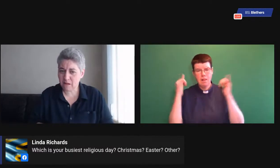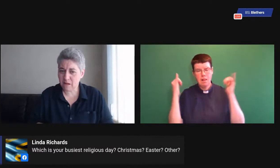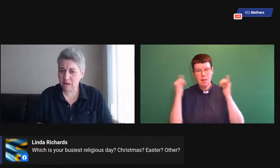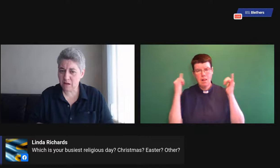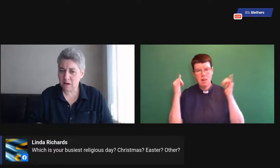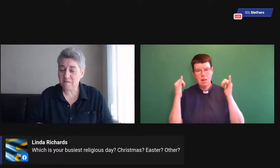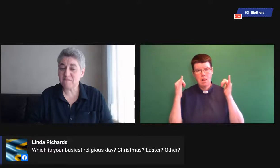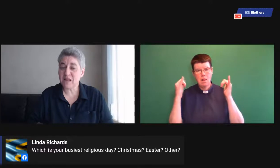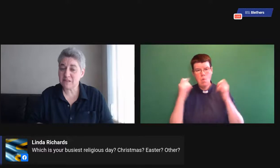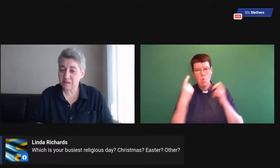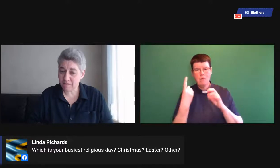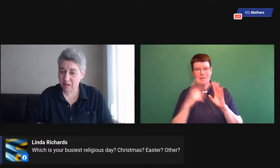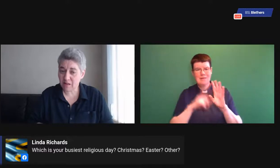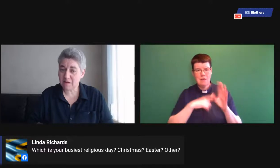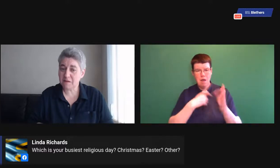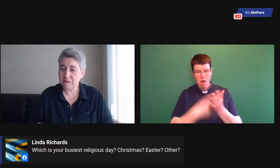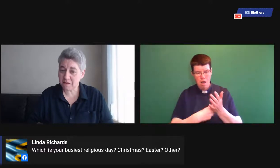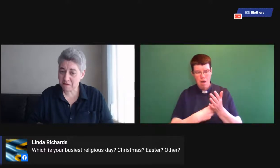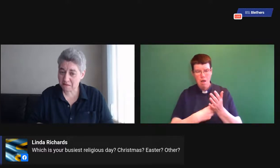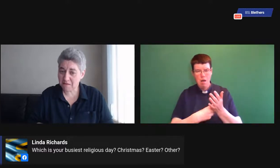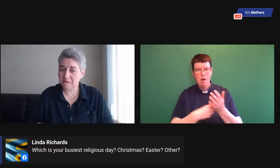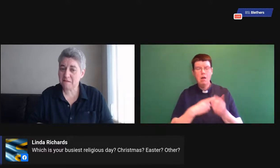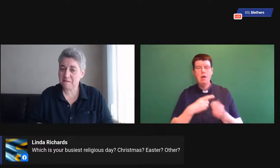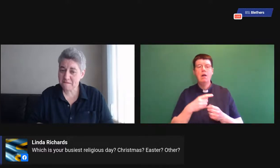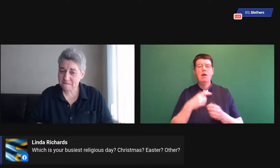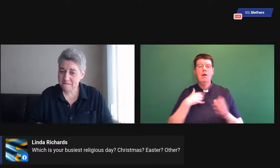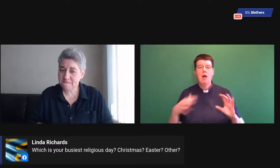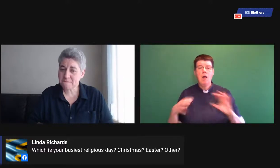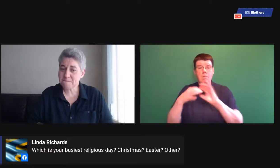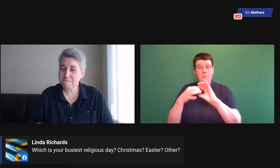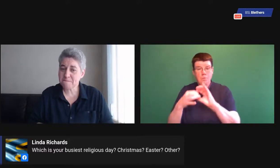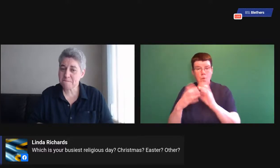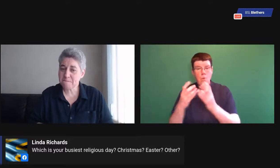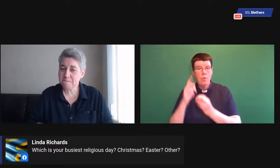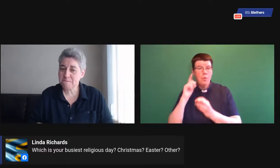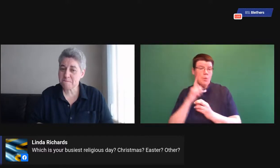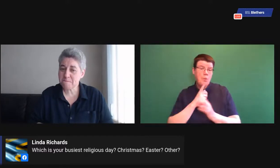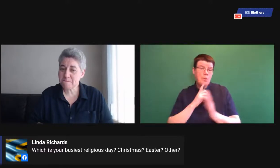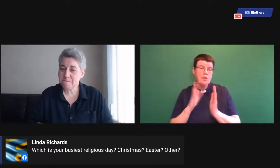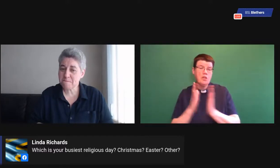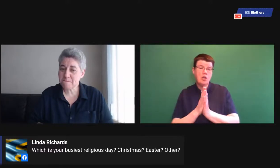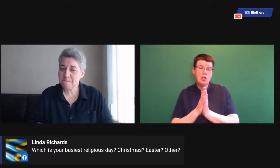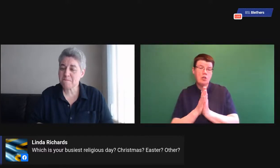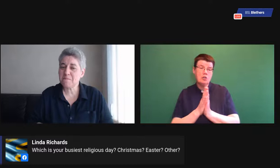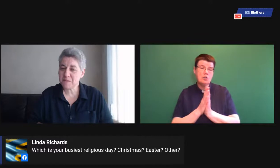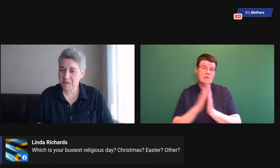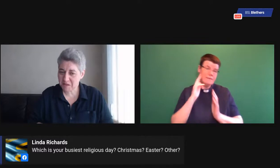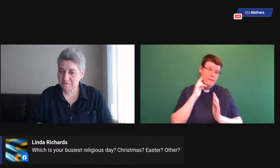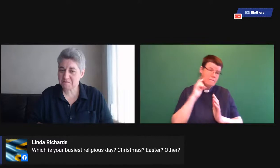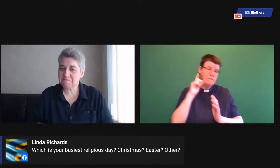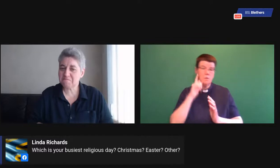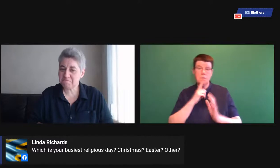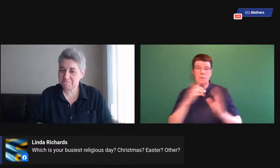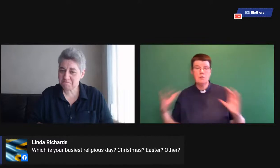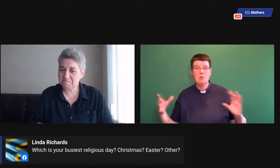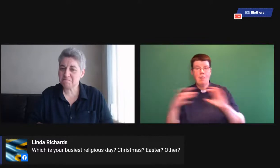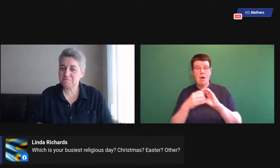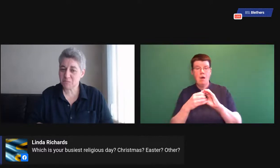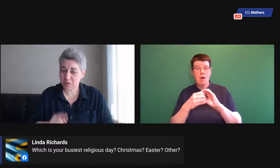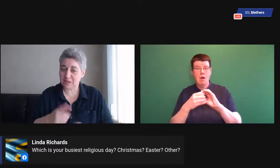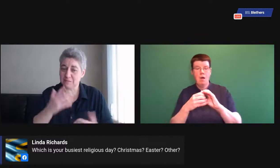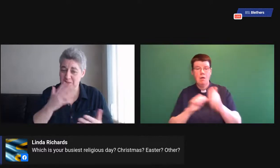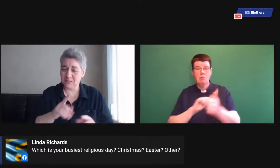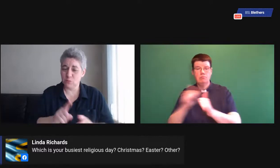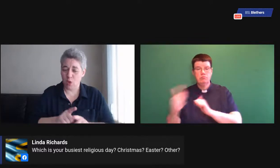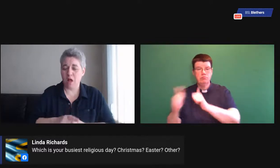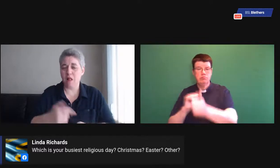past, they used to have a festival, and it was once a year, and I used to join in with that. It was through a hearing church,